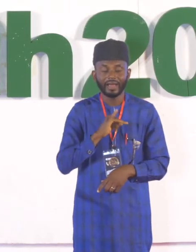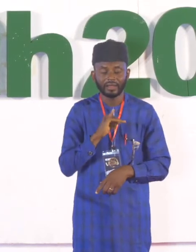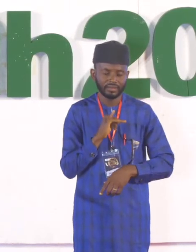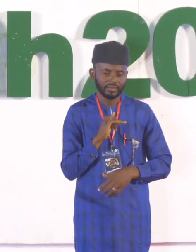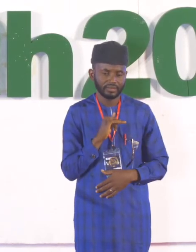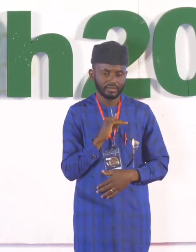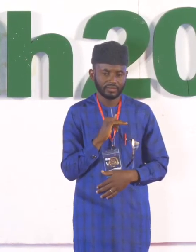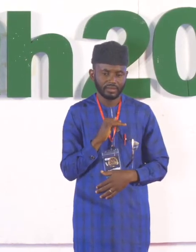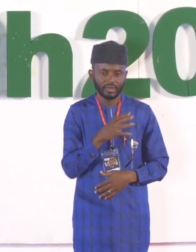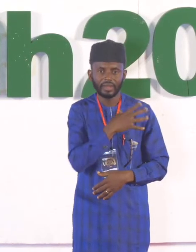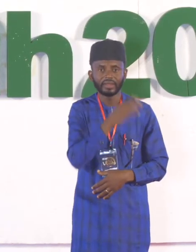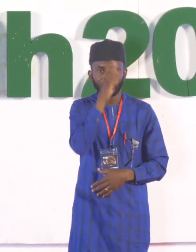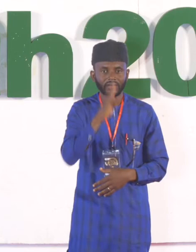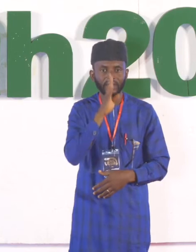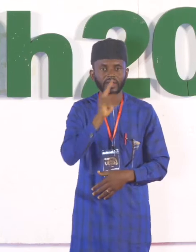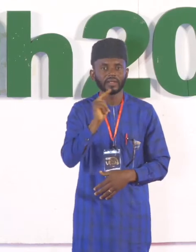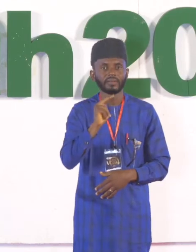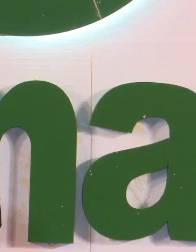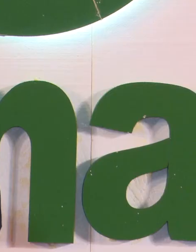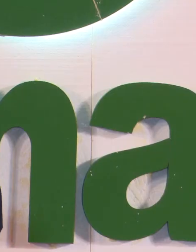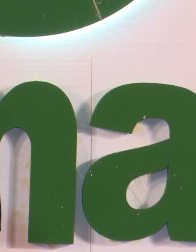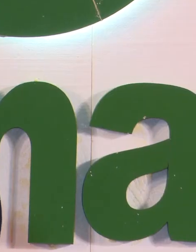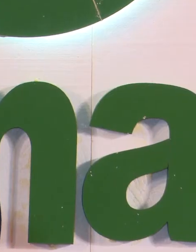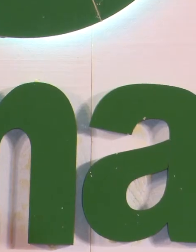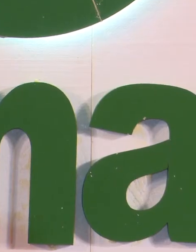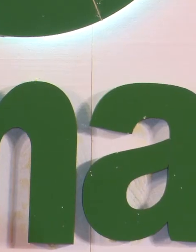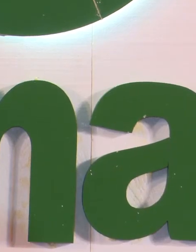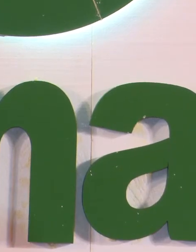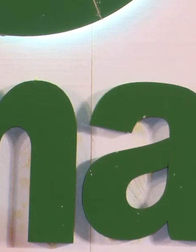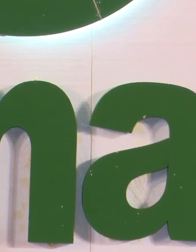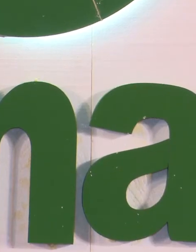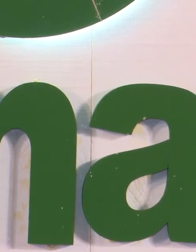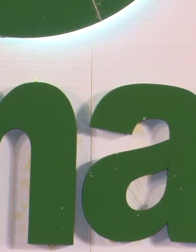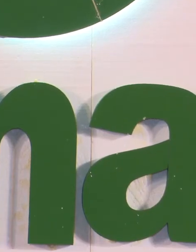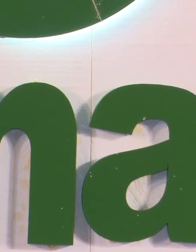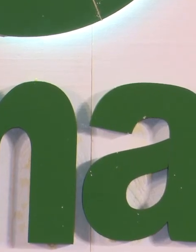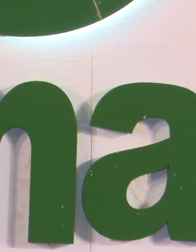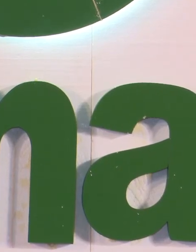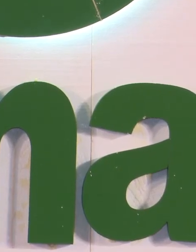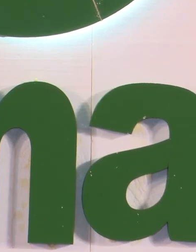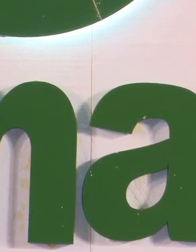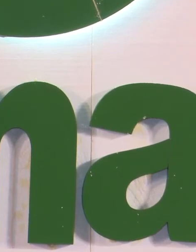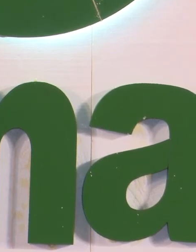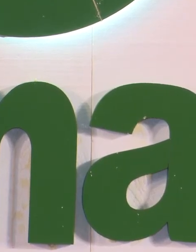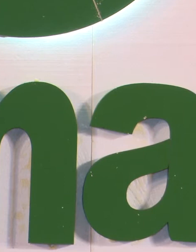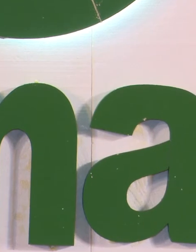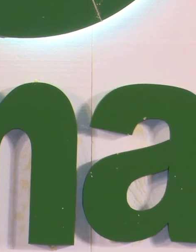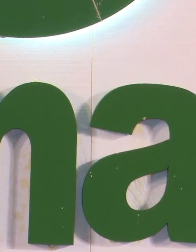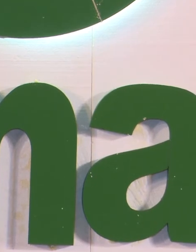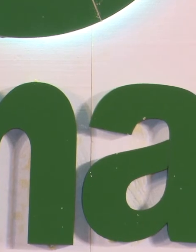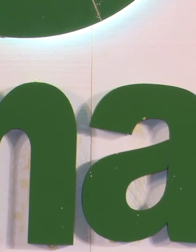angry like this. I was instructed not to eat a fruit in Jannah, and I